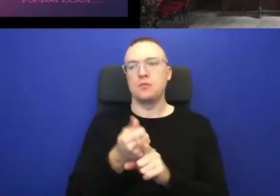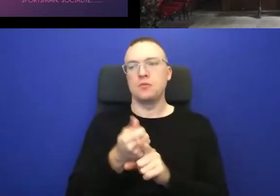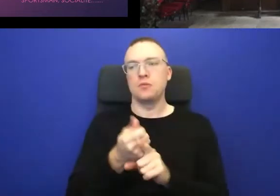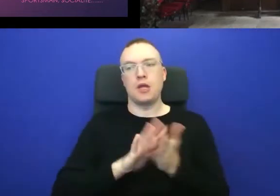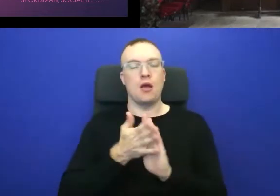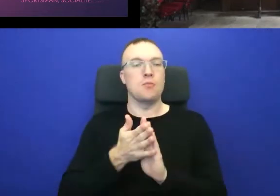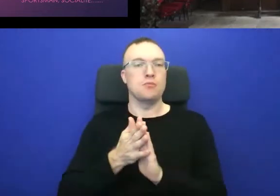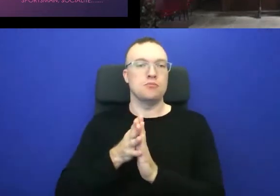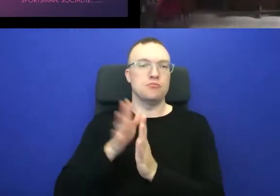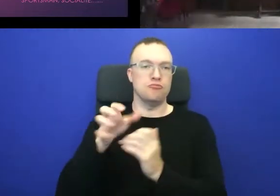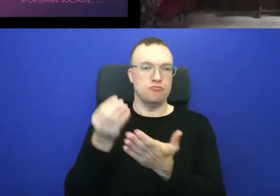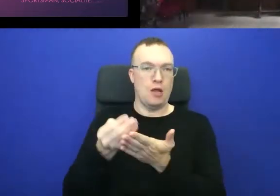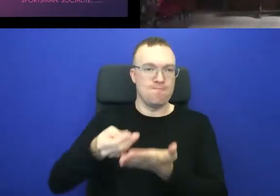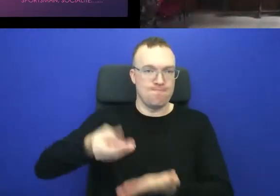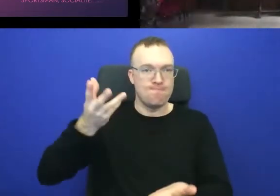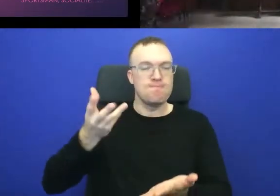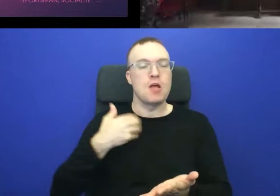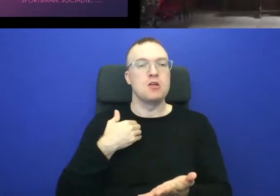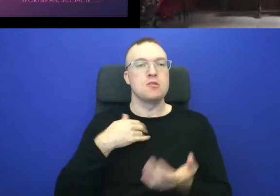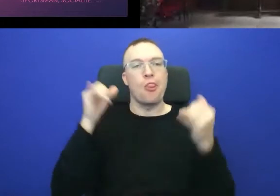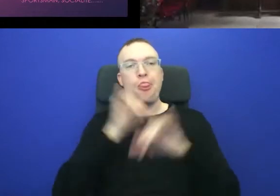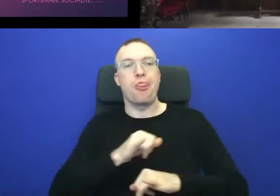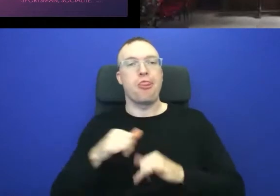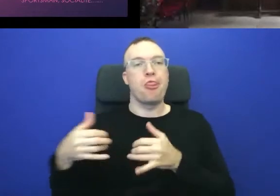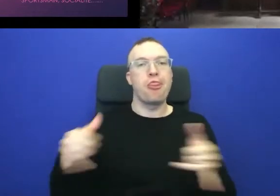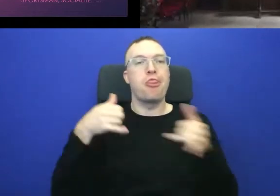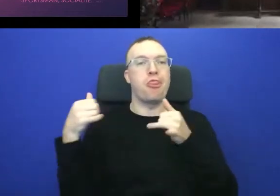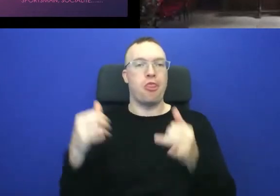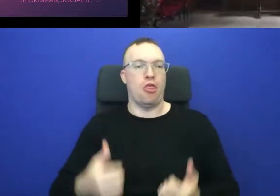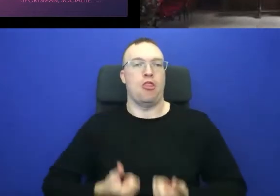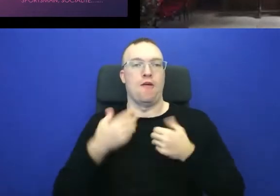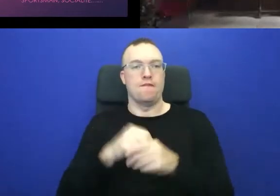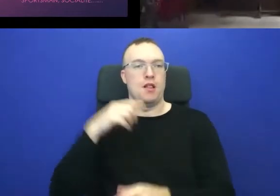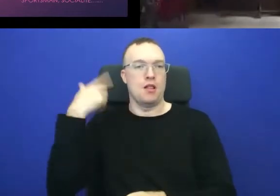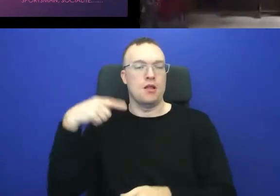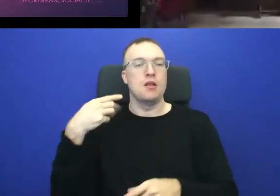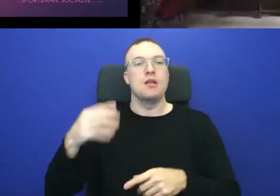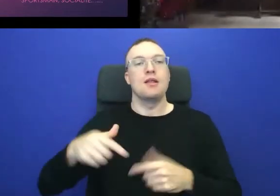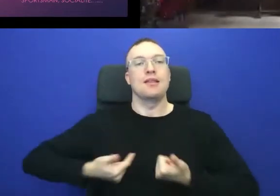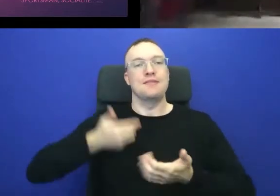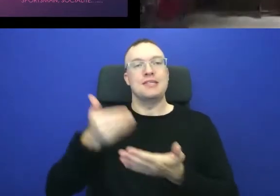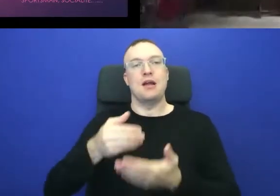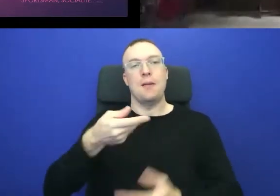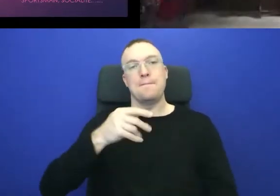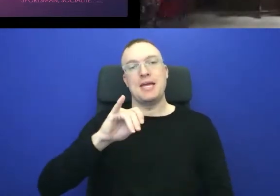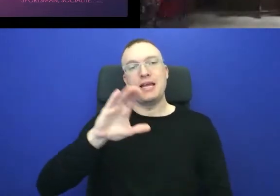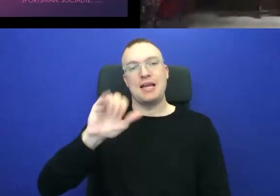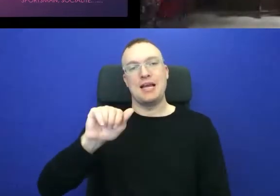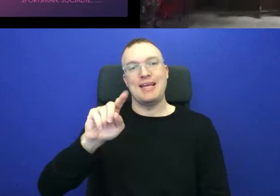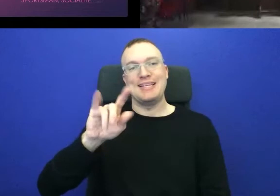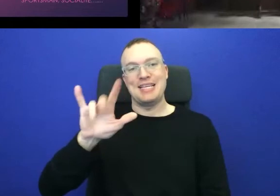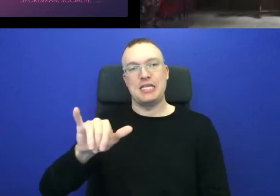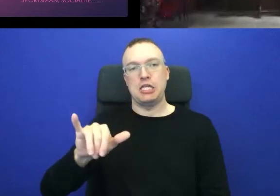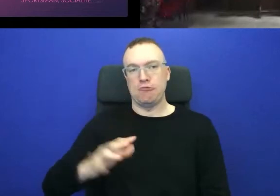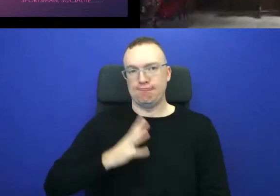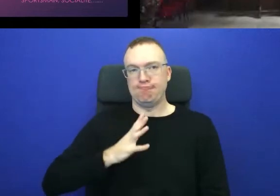20s, he has this drunken playboy life in London. So he lives at the Albany off Piccadilly, a very prestigious residence.